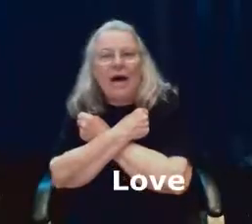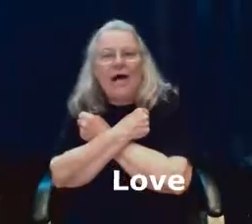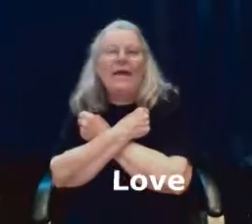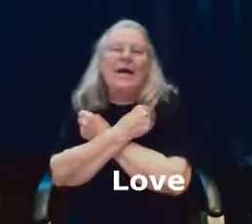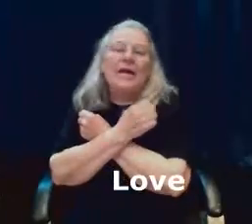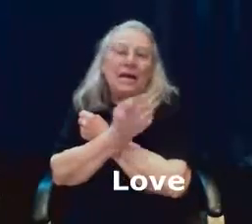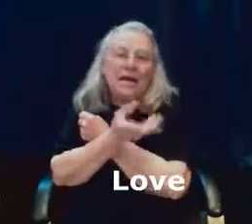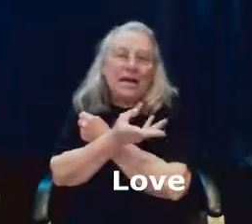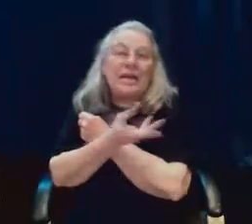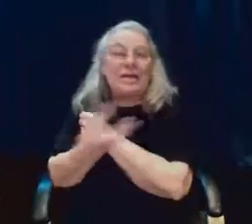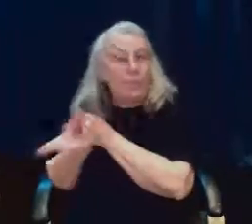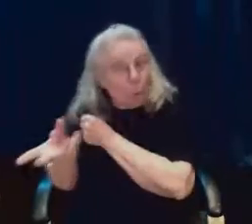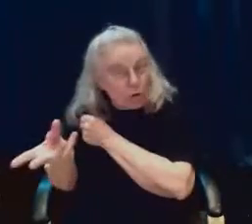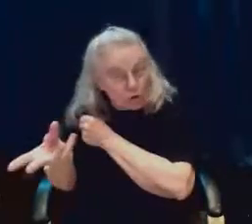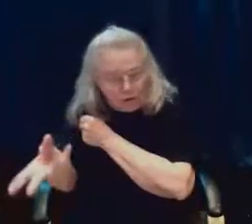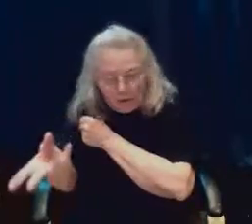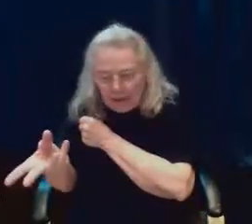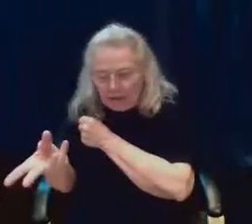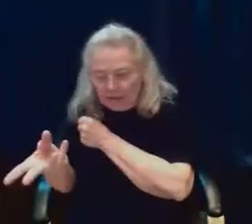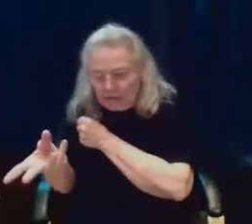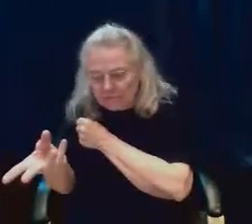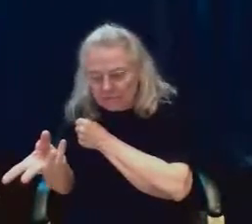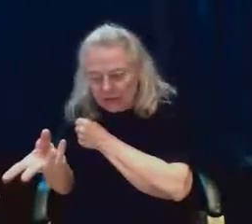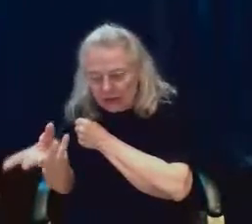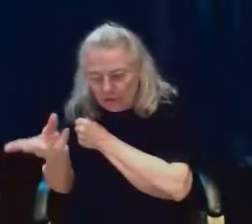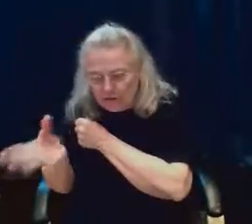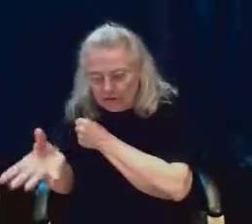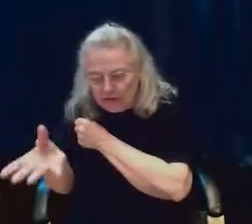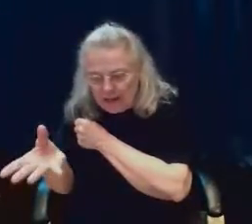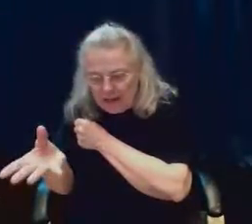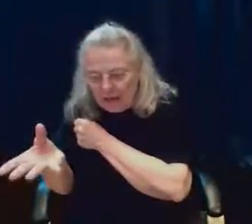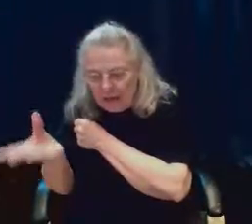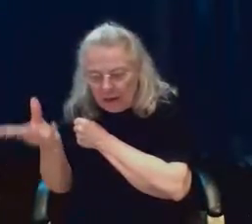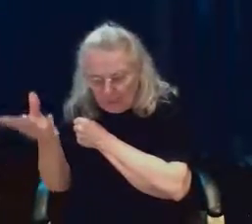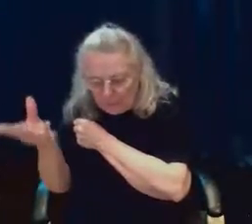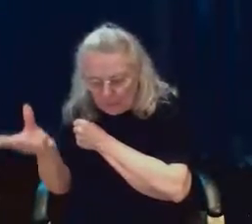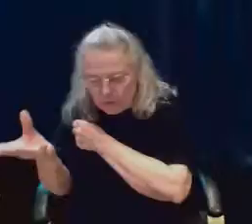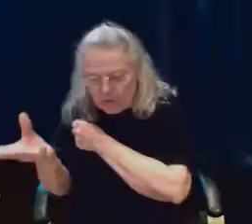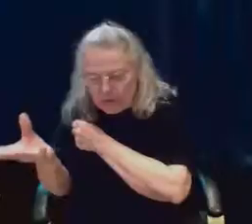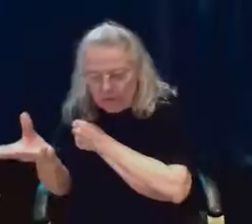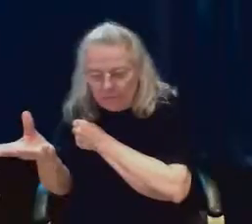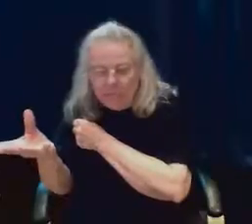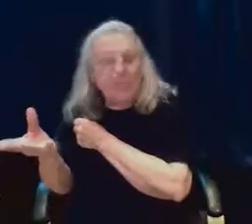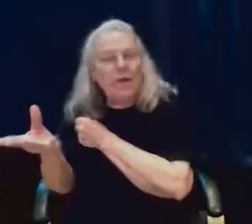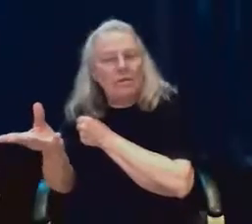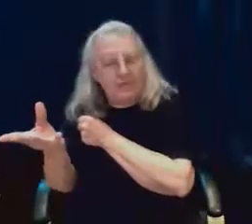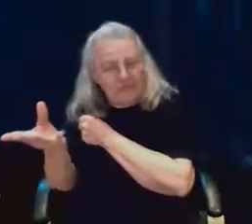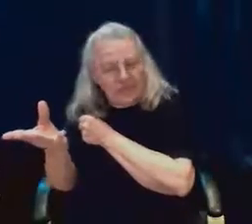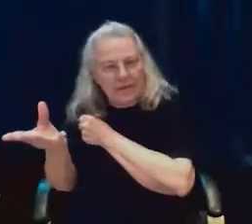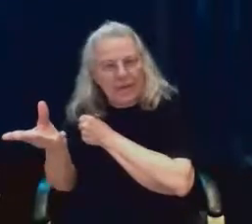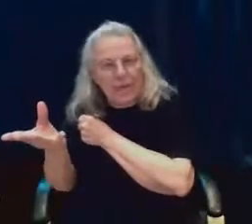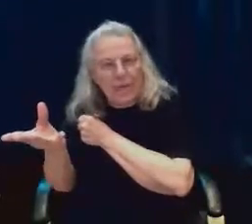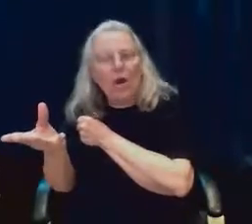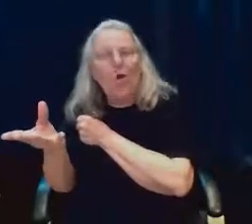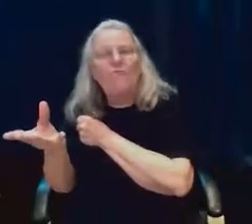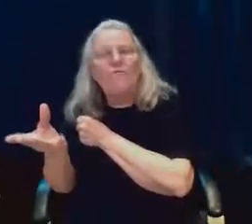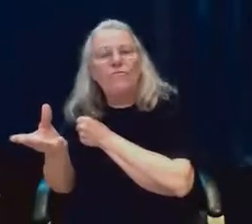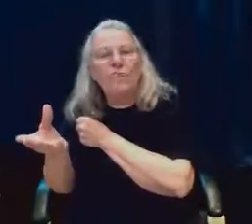Confide, again, is more trust. And you've seen that one. Mercy. You've seen that one.